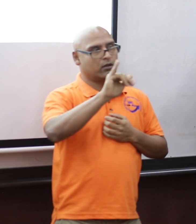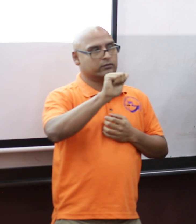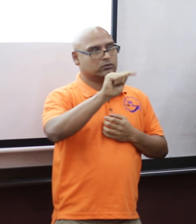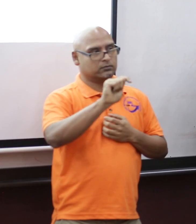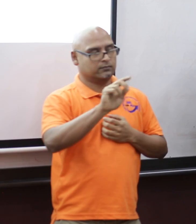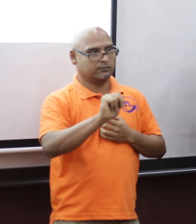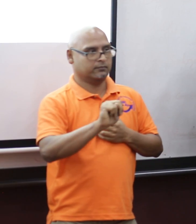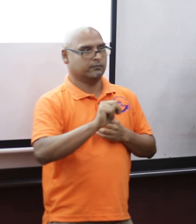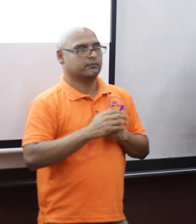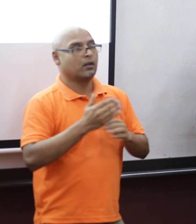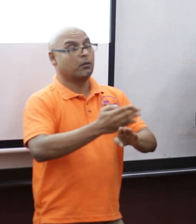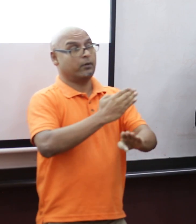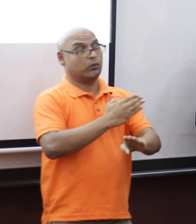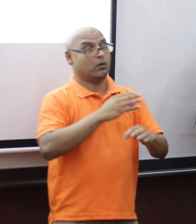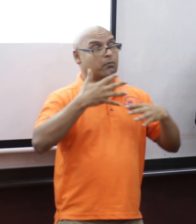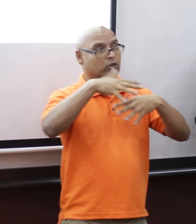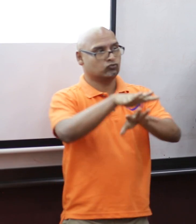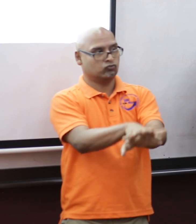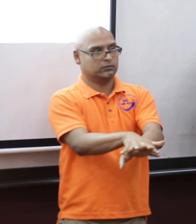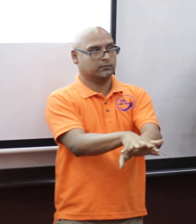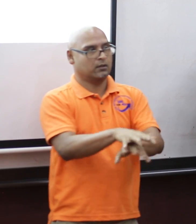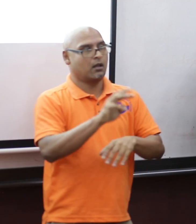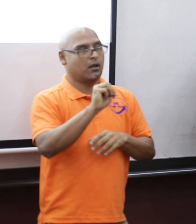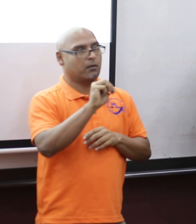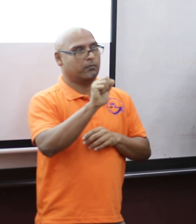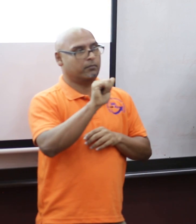little more into the mix. And then full inclusion.